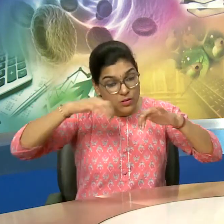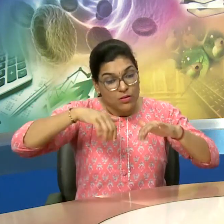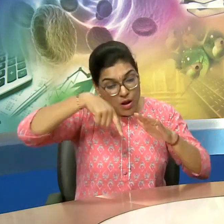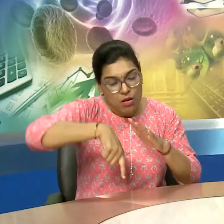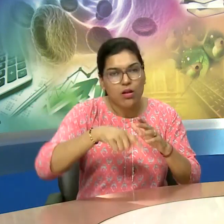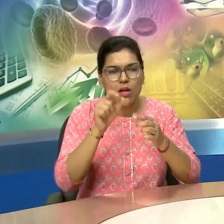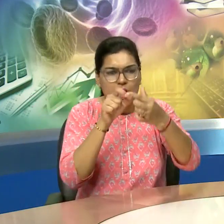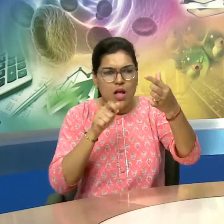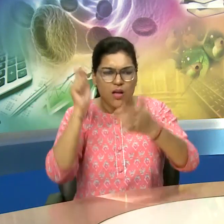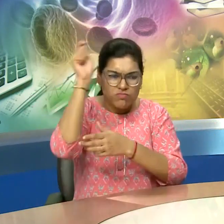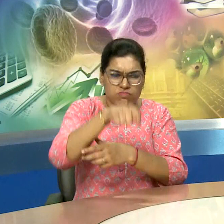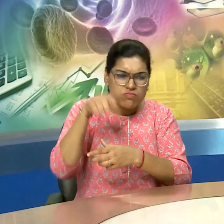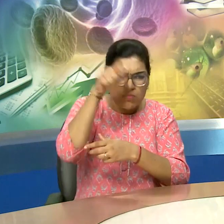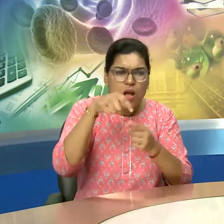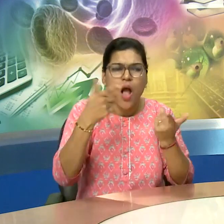places to make tools,